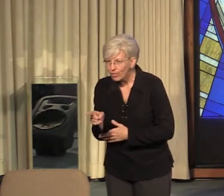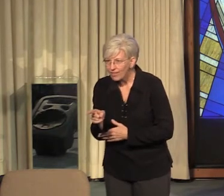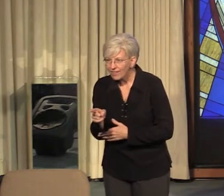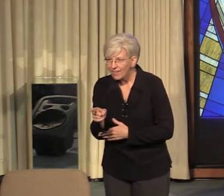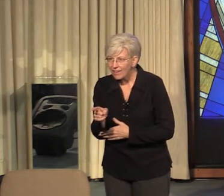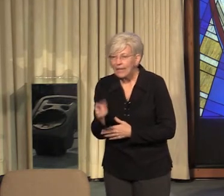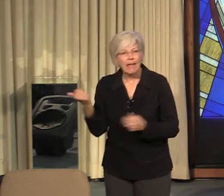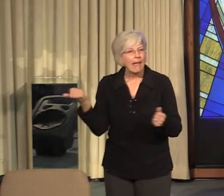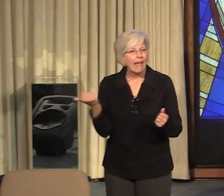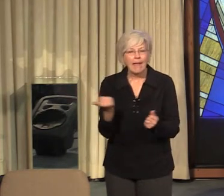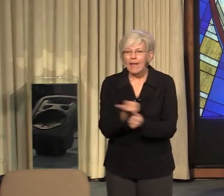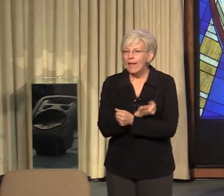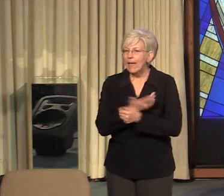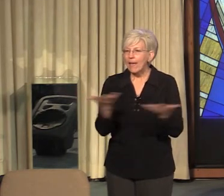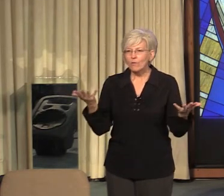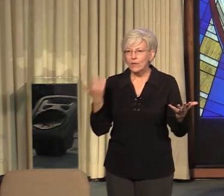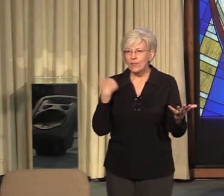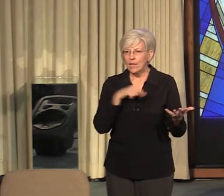everything we have,